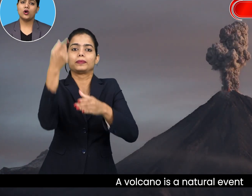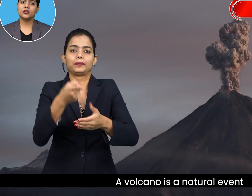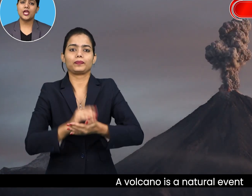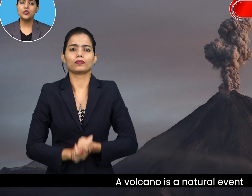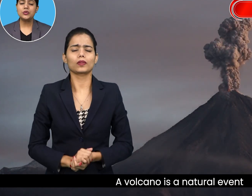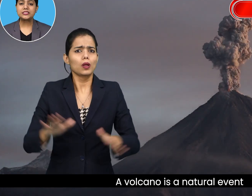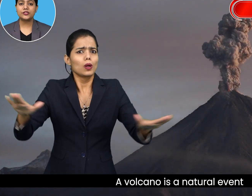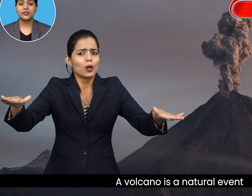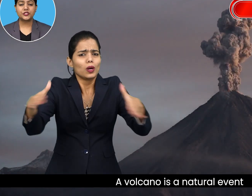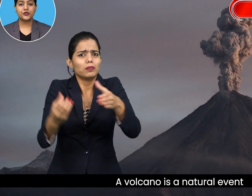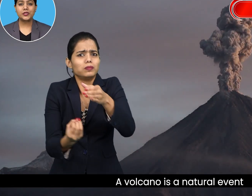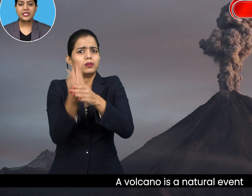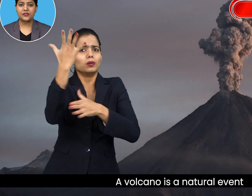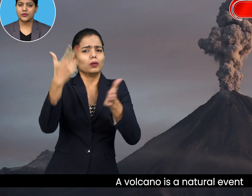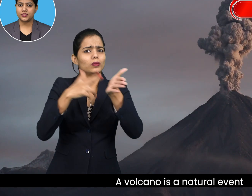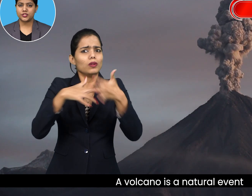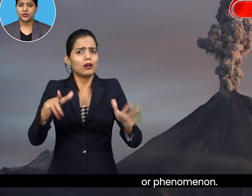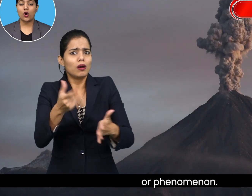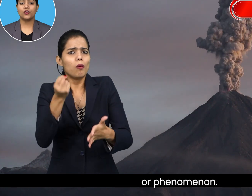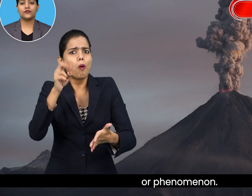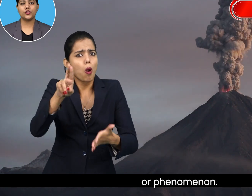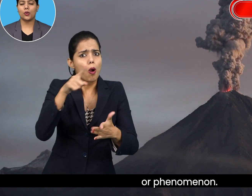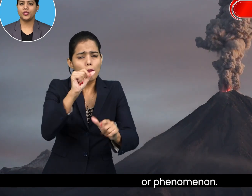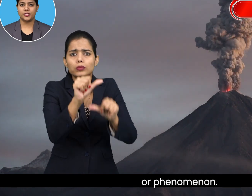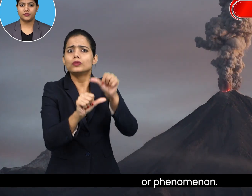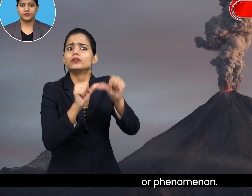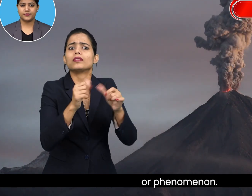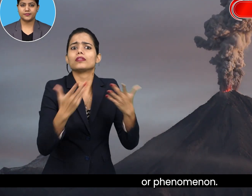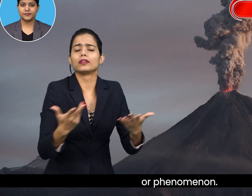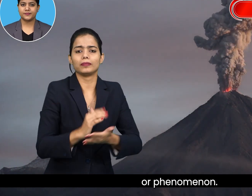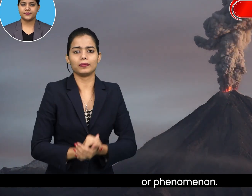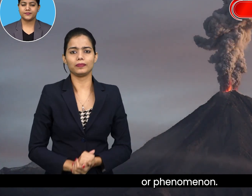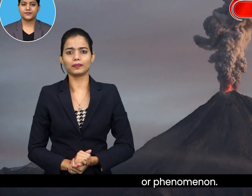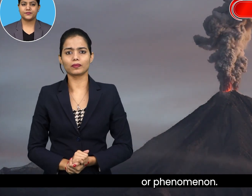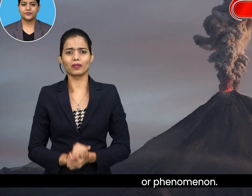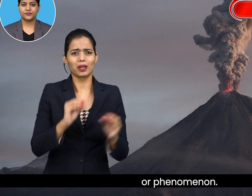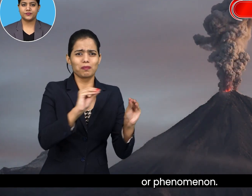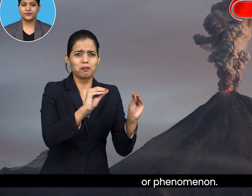A volcano is a natural event or phenomenon.